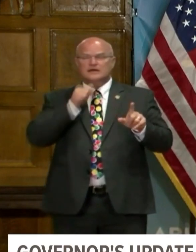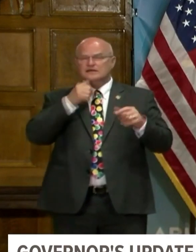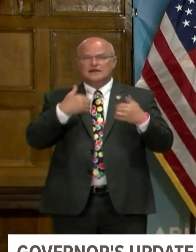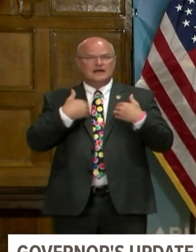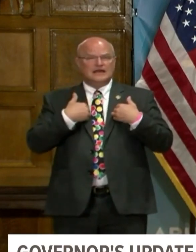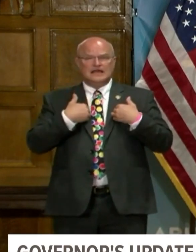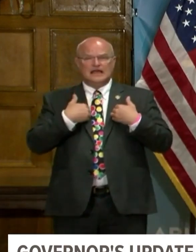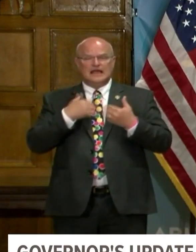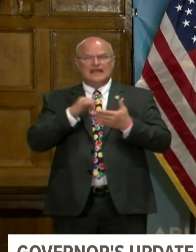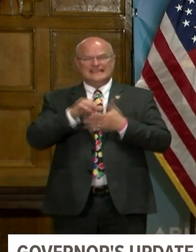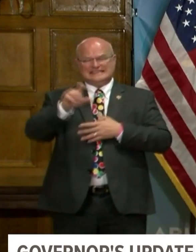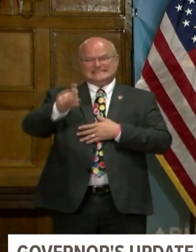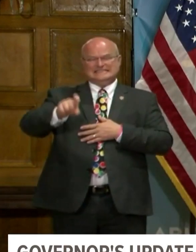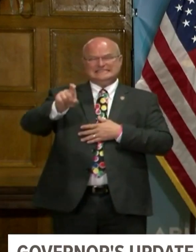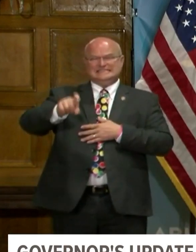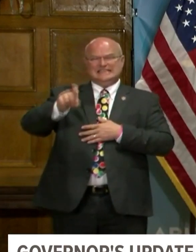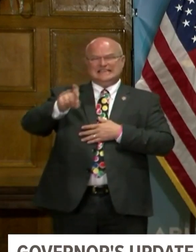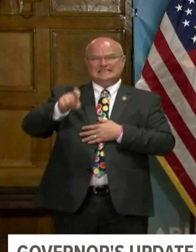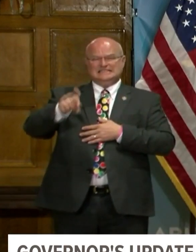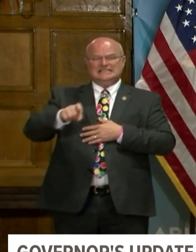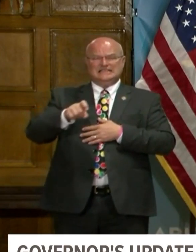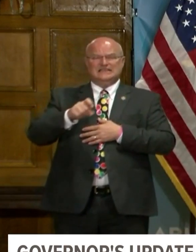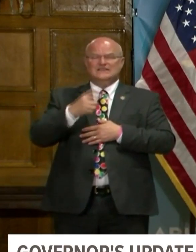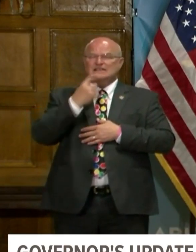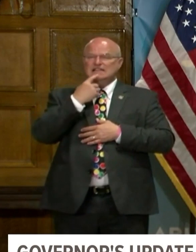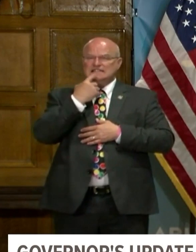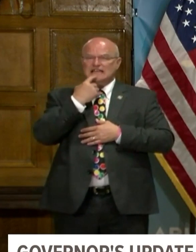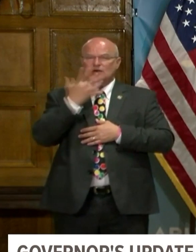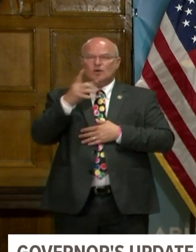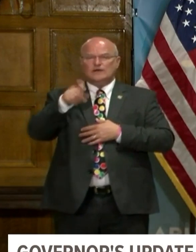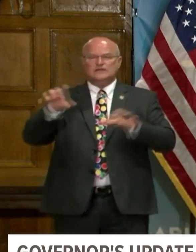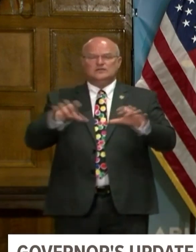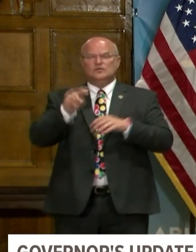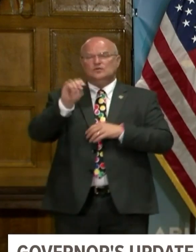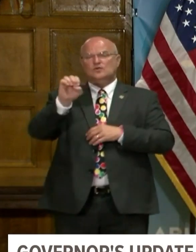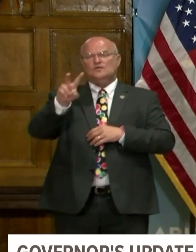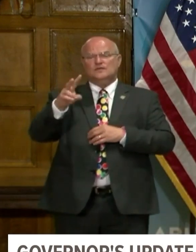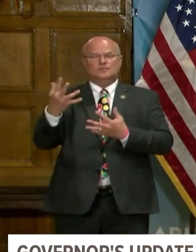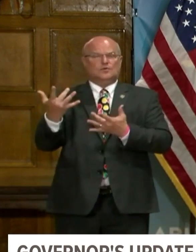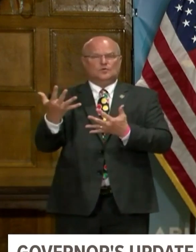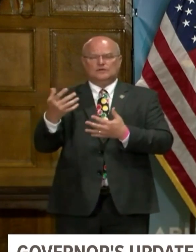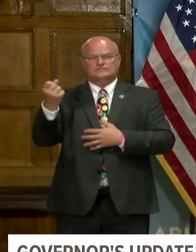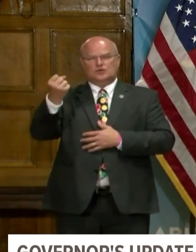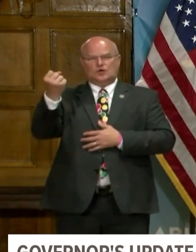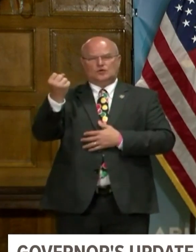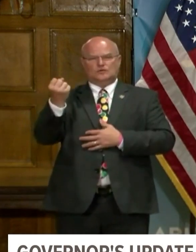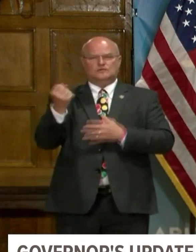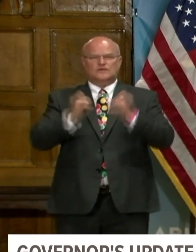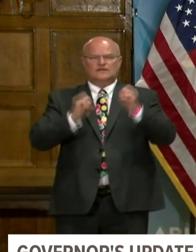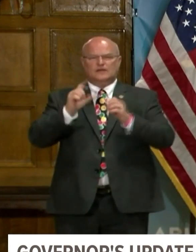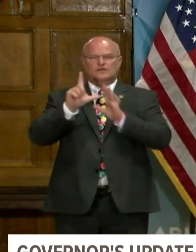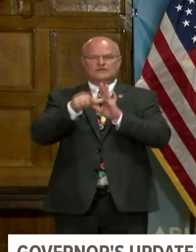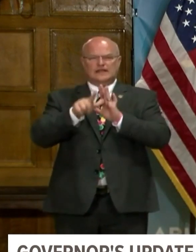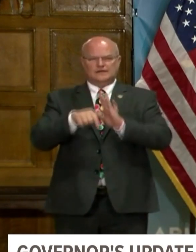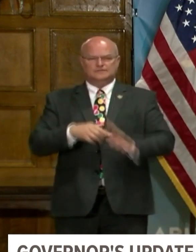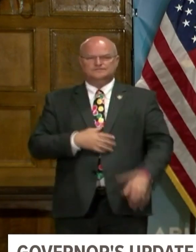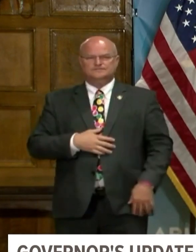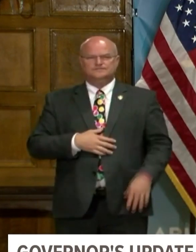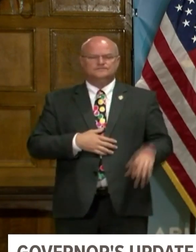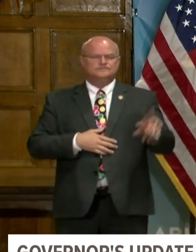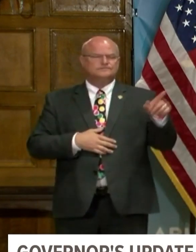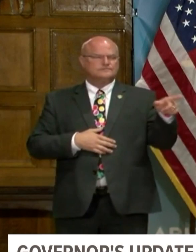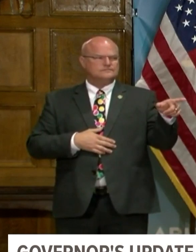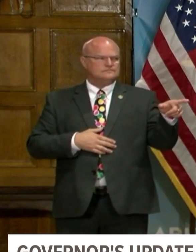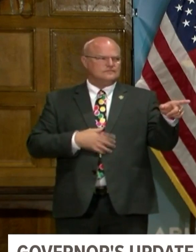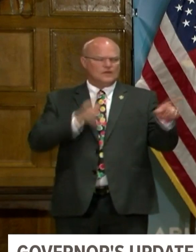had the necessity of articulating what we need to do in November, and we'll evaluate that. Any